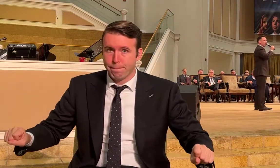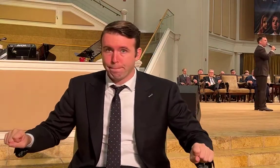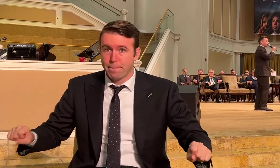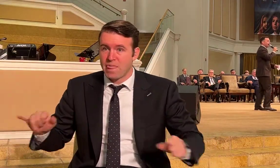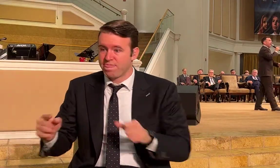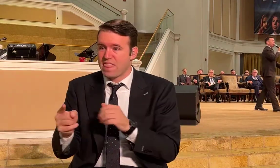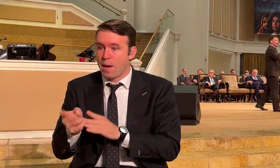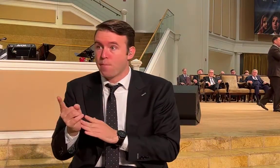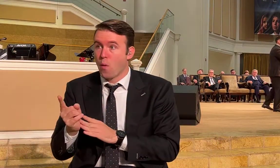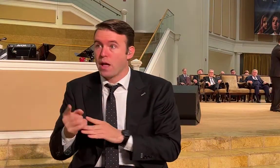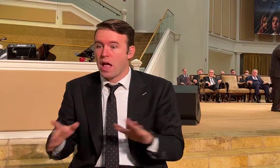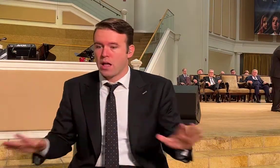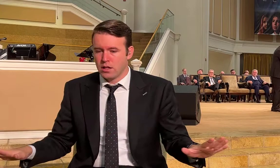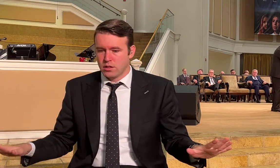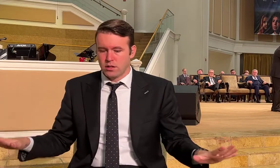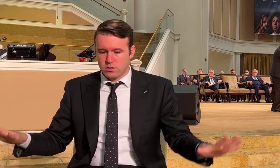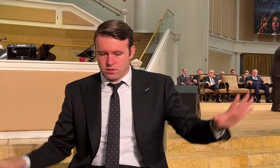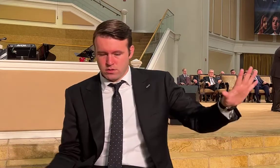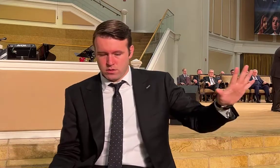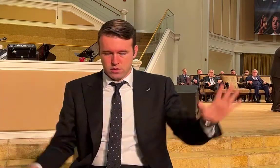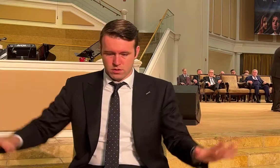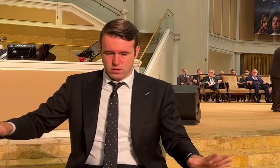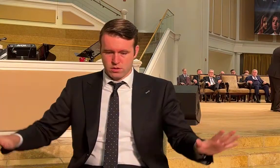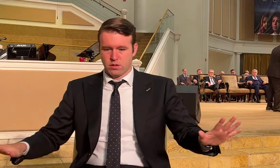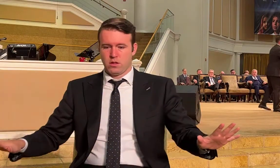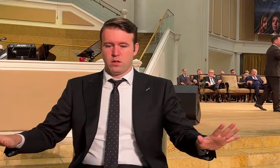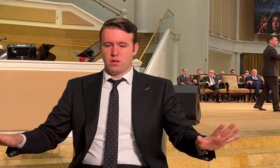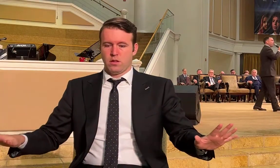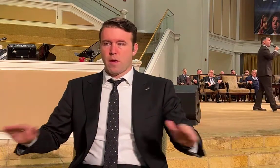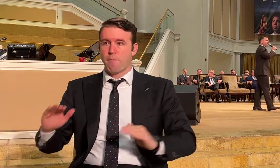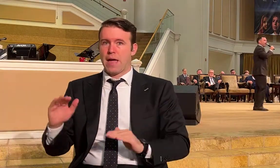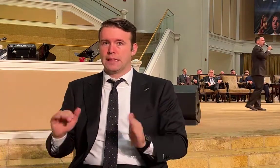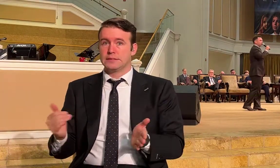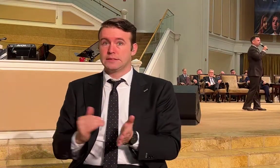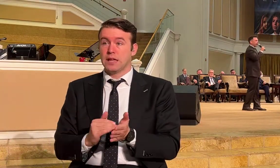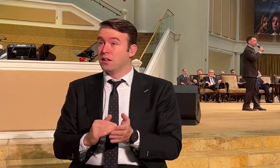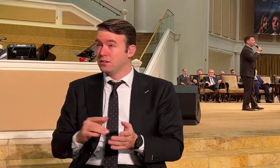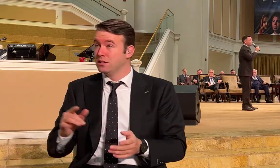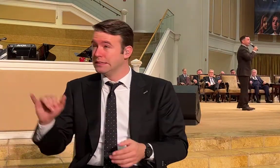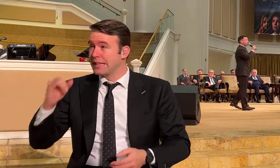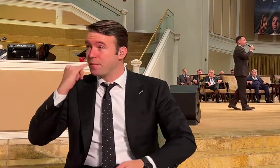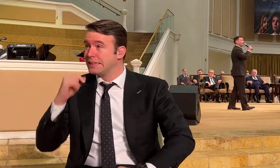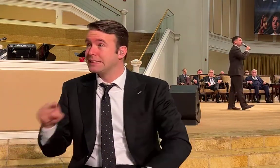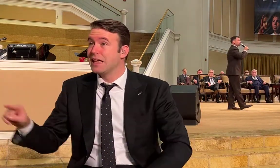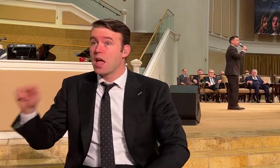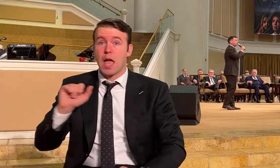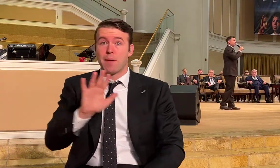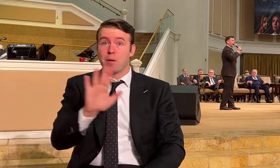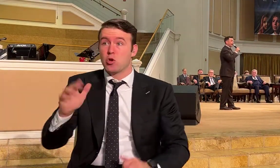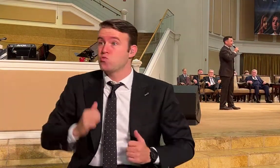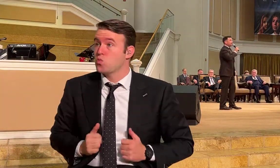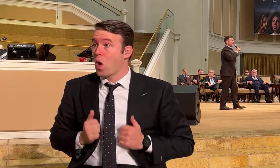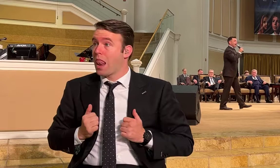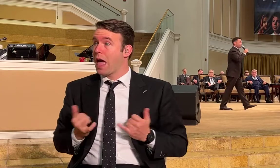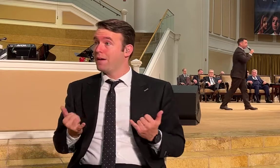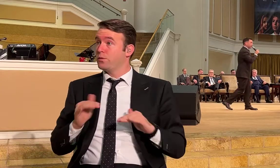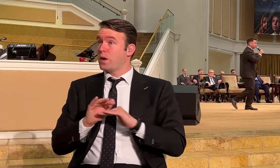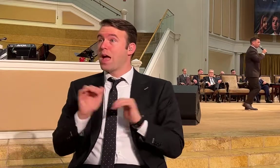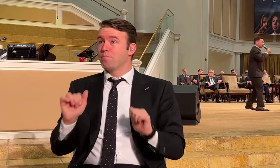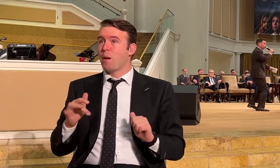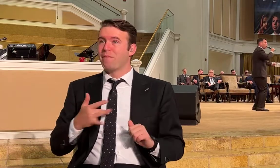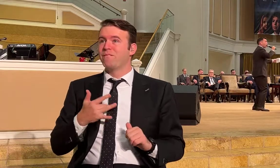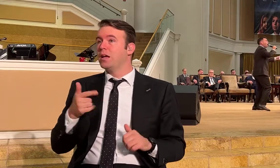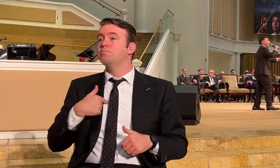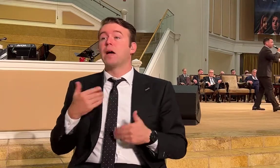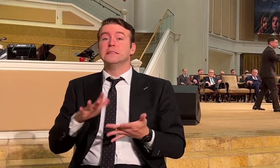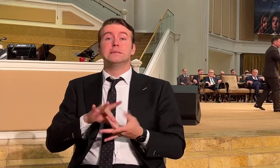in that moment, and I had to calibrate my balance. If you have ever found yourself, maybe you find yourself tonight in that position.